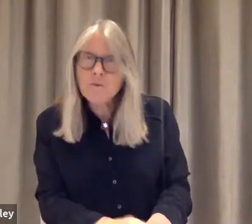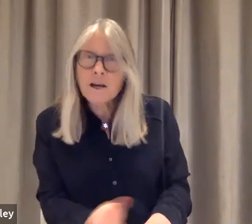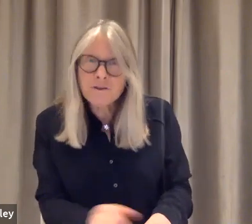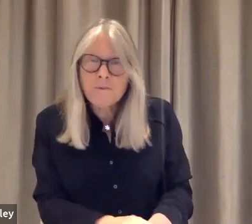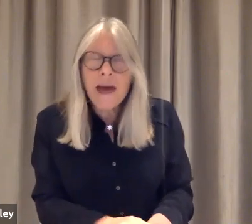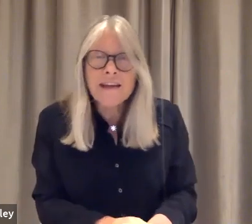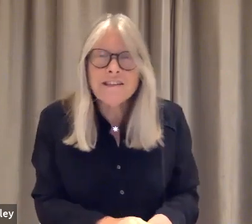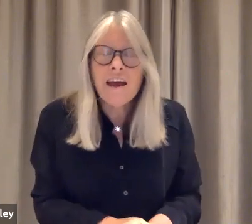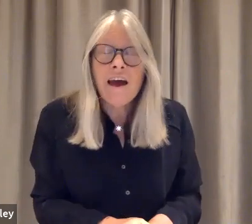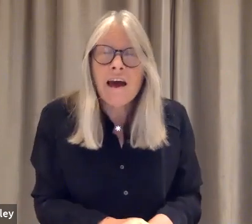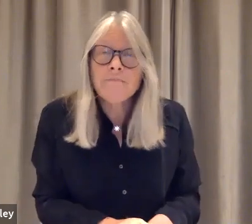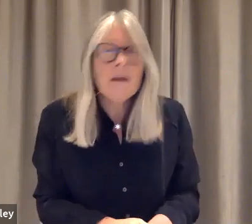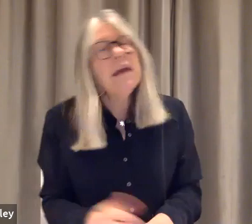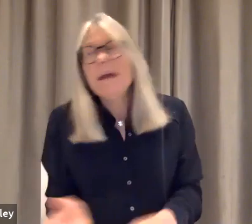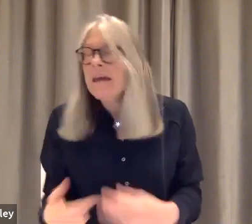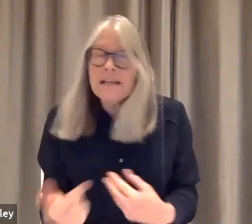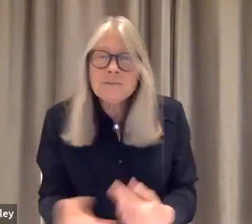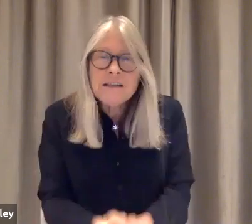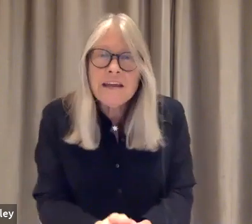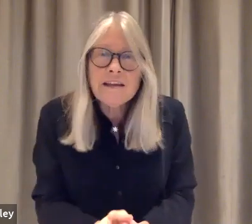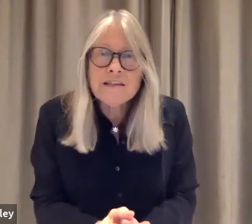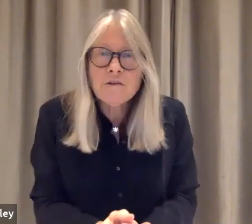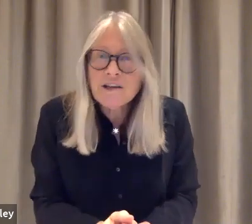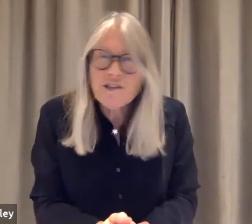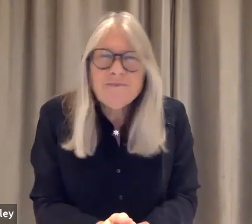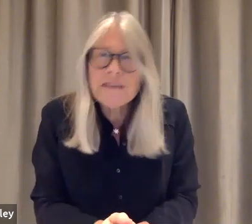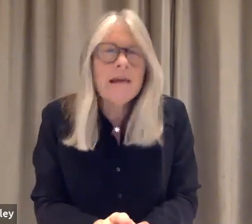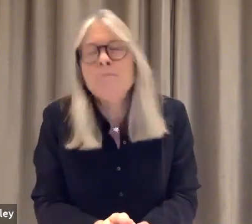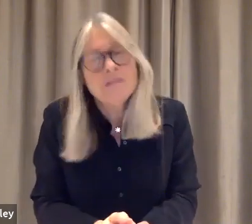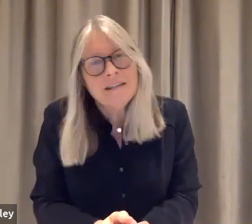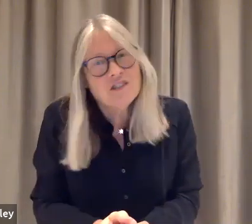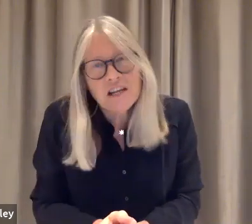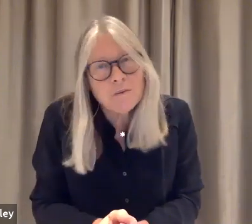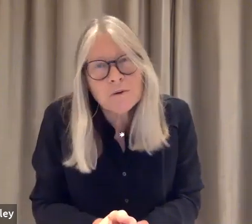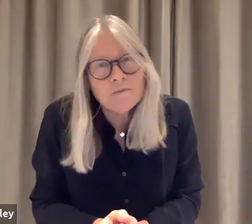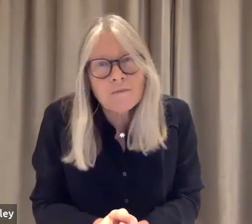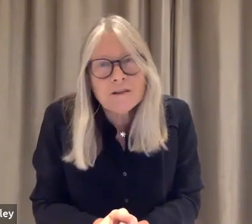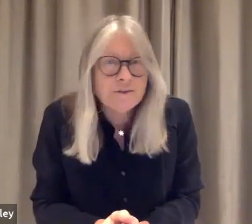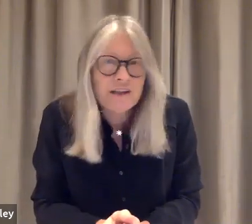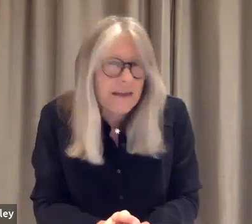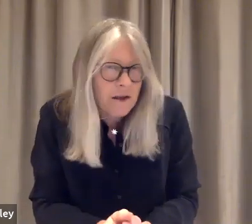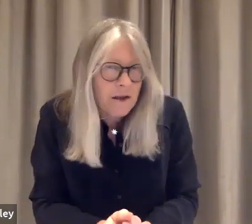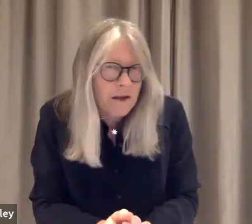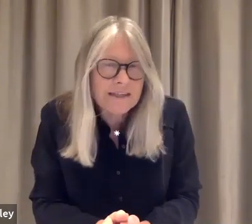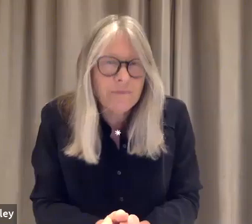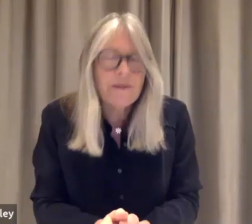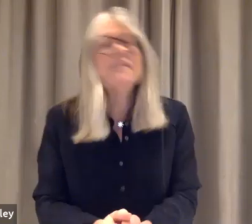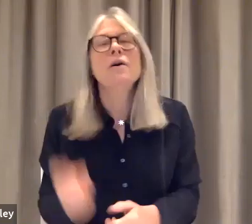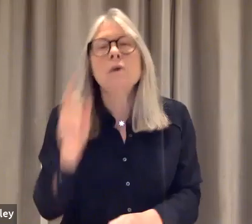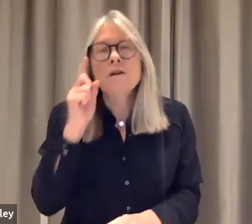words on the page. In spontaneous interaction, they're pretty interchangeable. Conceptually, they mean almost the same thing. So don't